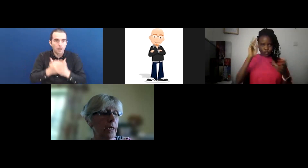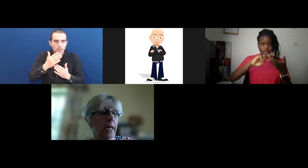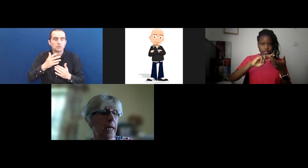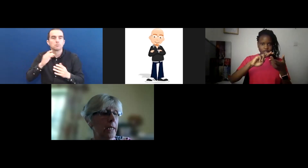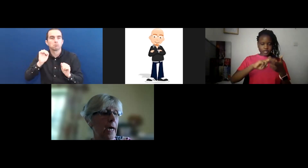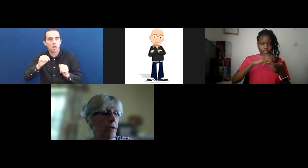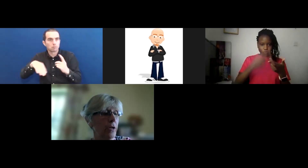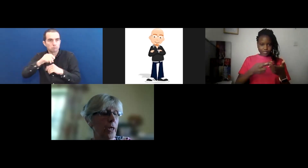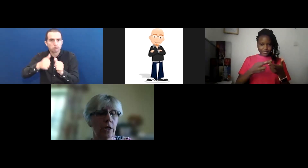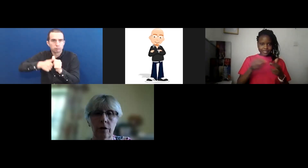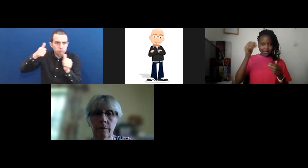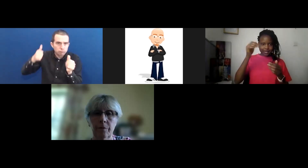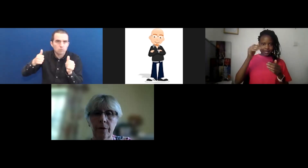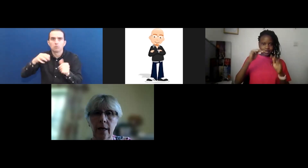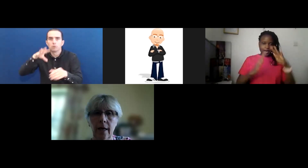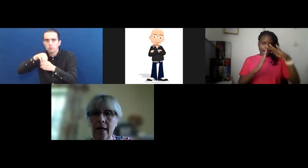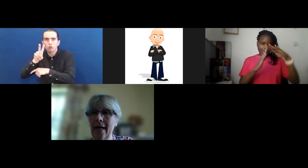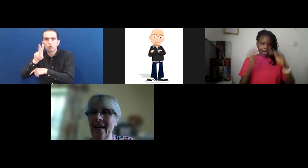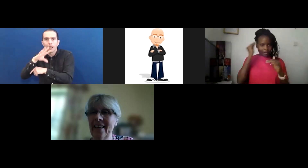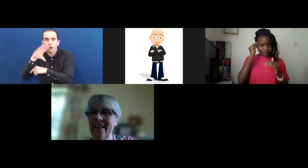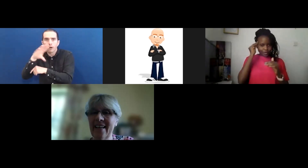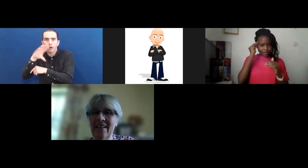resources in higher education.